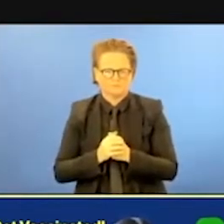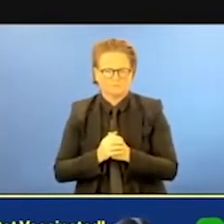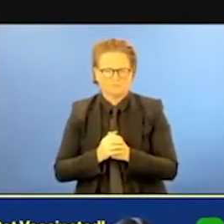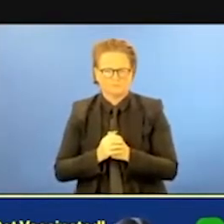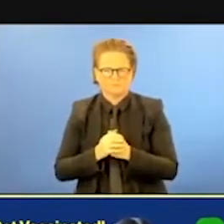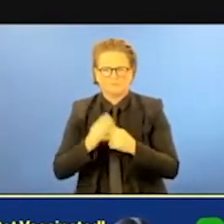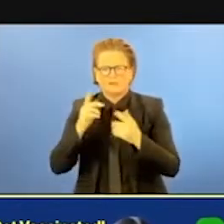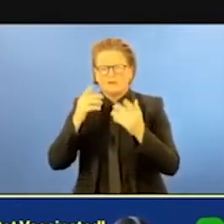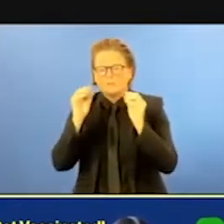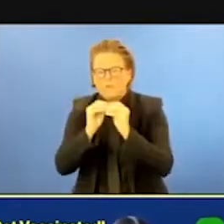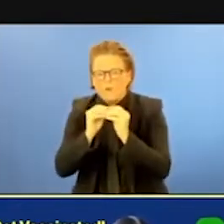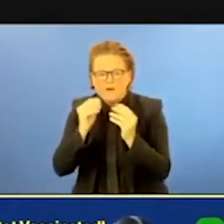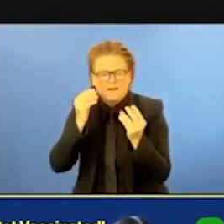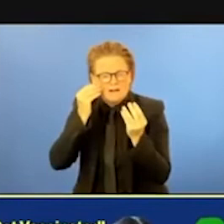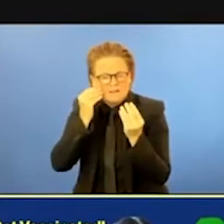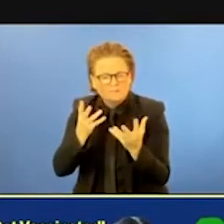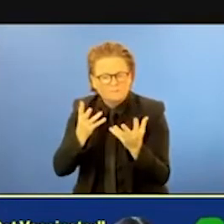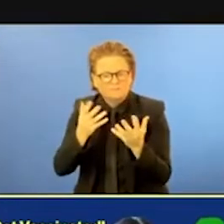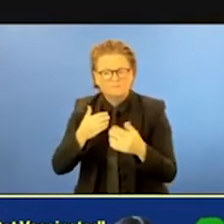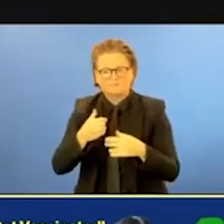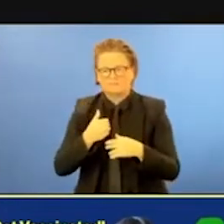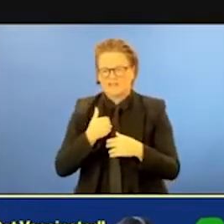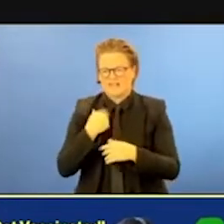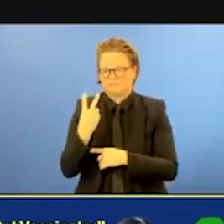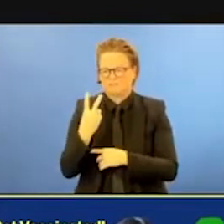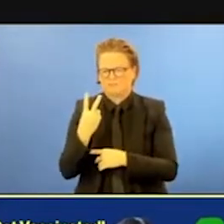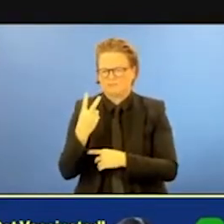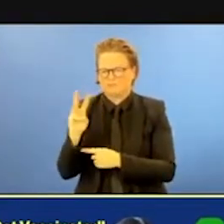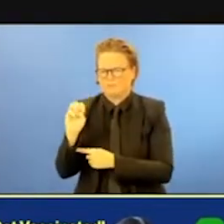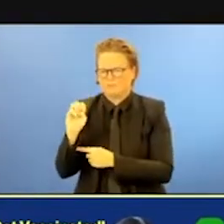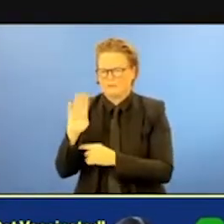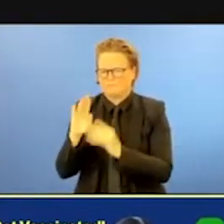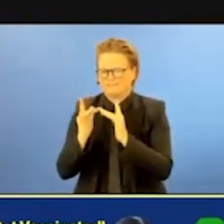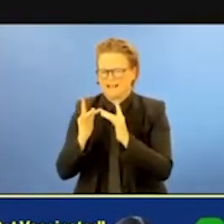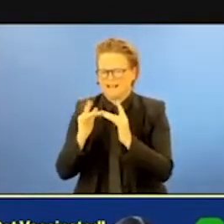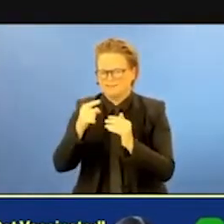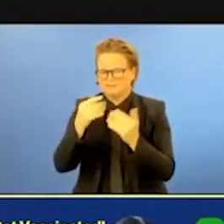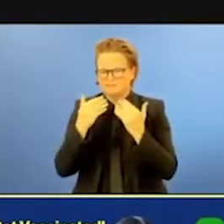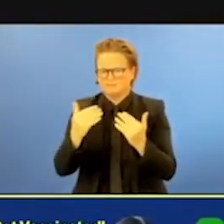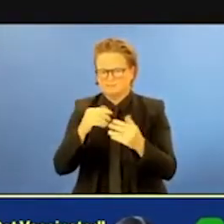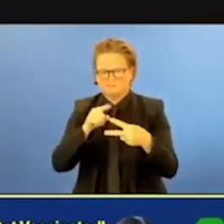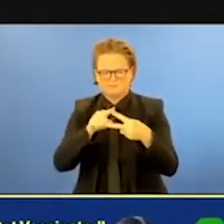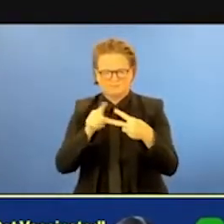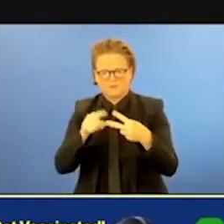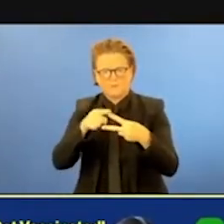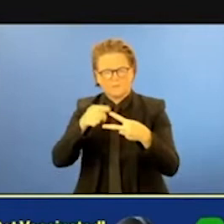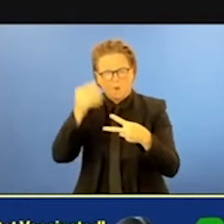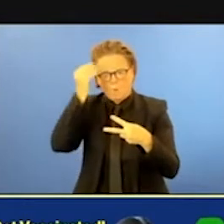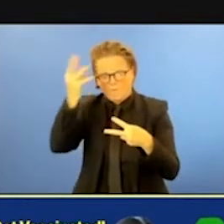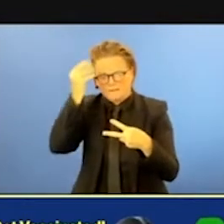two websites that I want to point you to. The notification website, which we talked about earlier, is